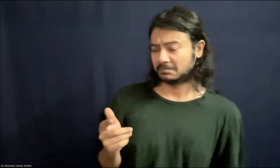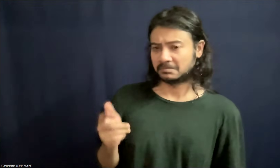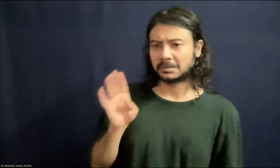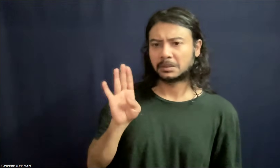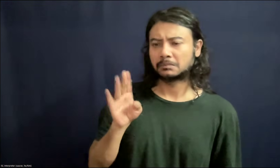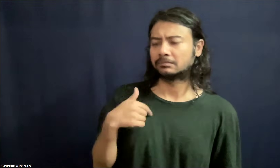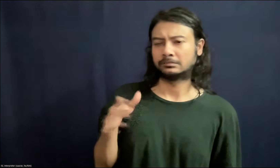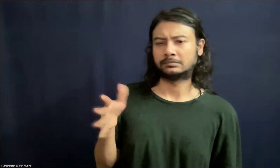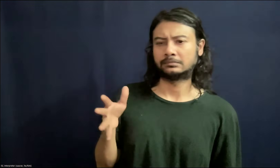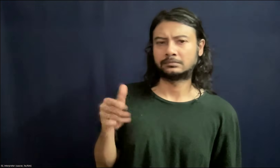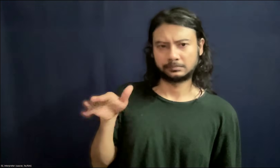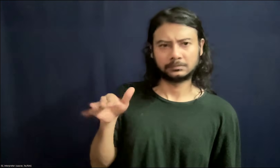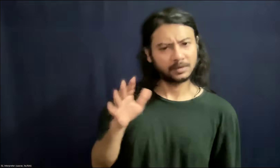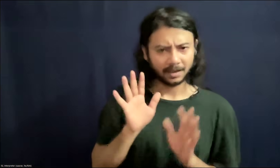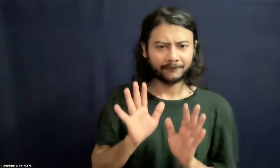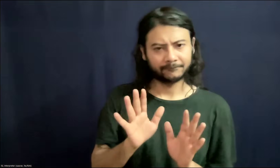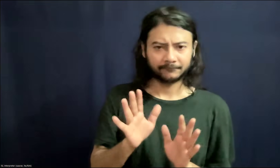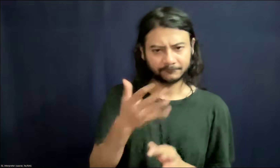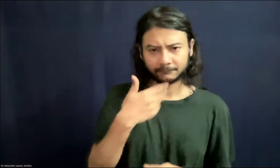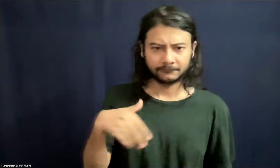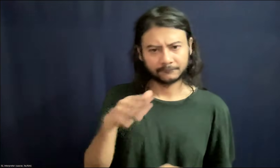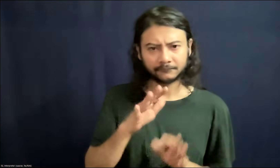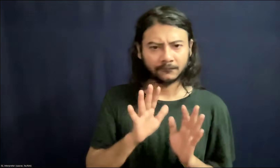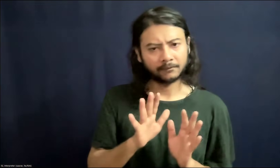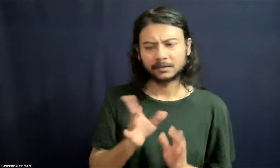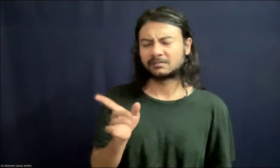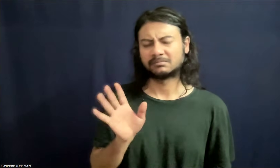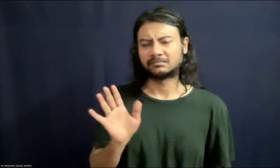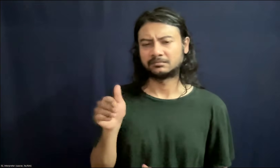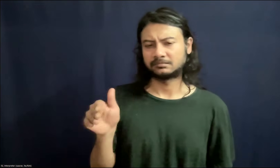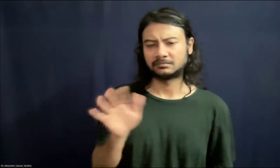But Krishna is present even in their heart.